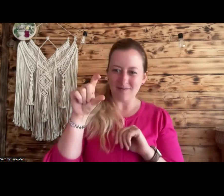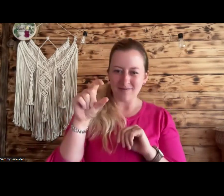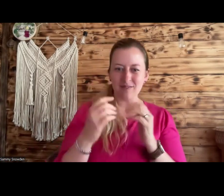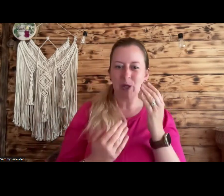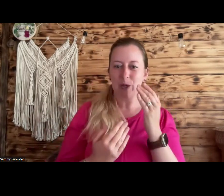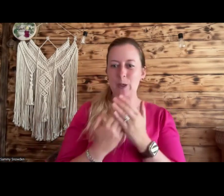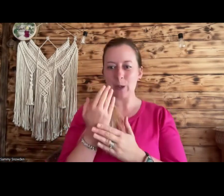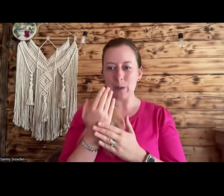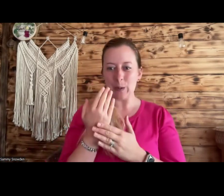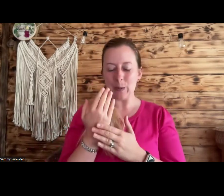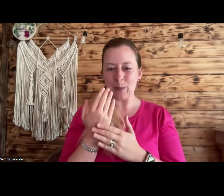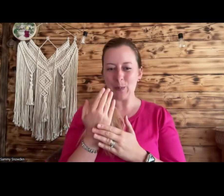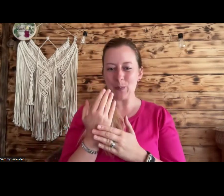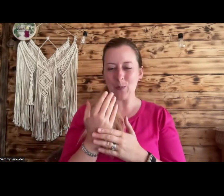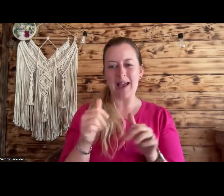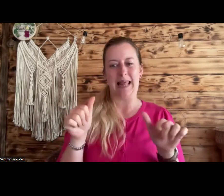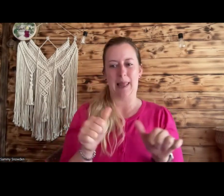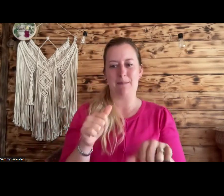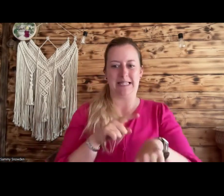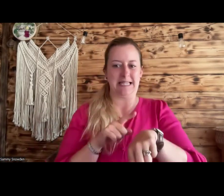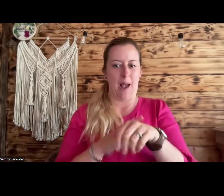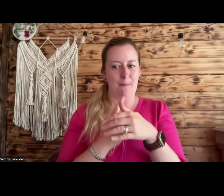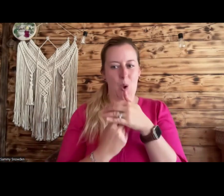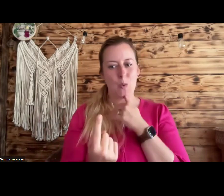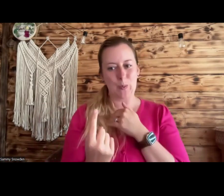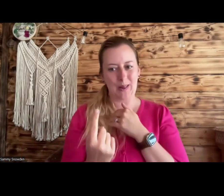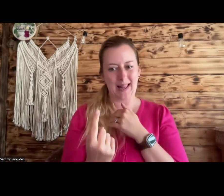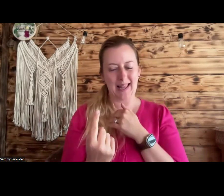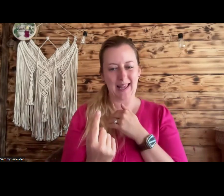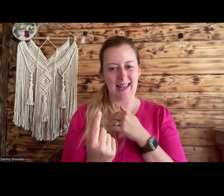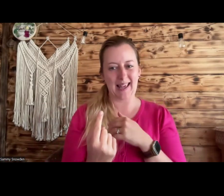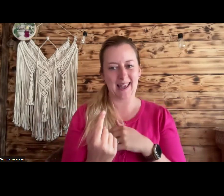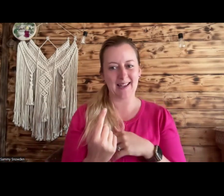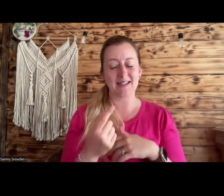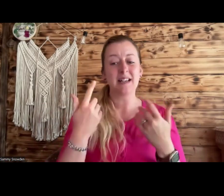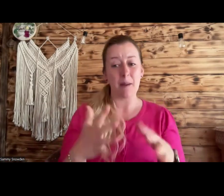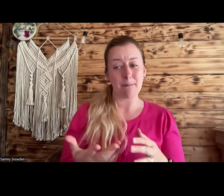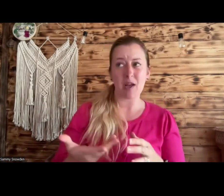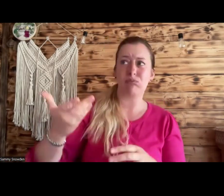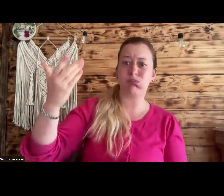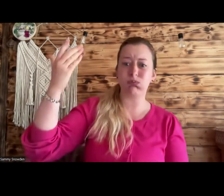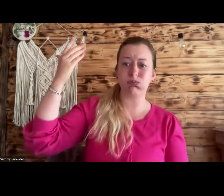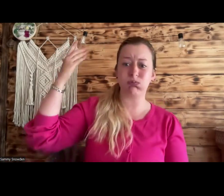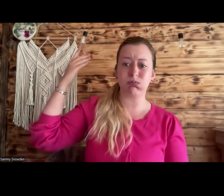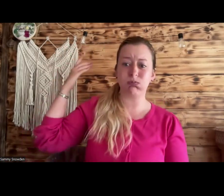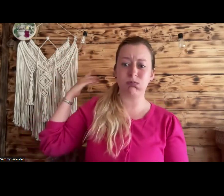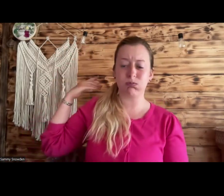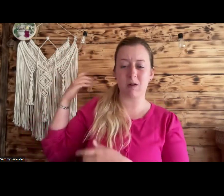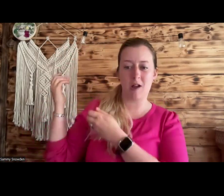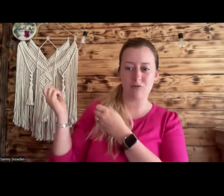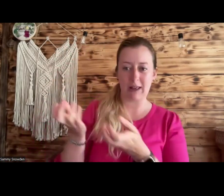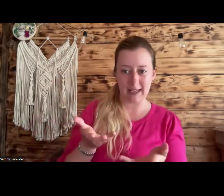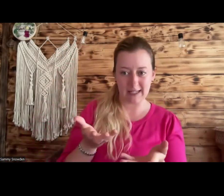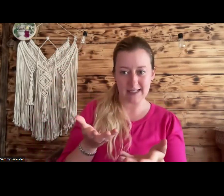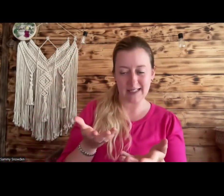It's a LTO, so it's a limited edition, and it's been a long time since the Terror brought Dill out. So very excited. So